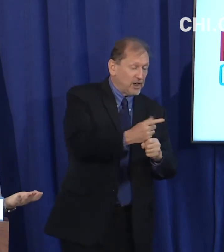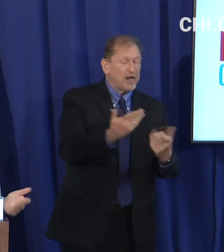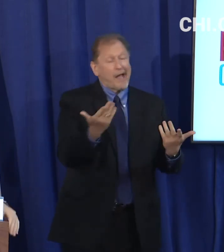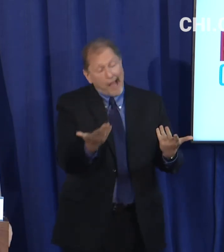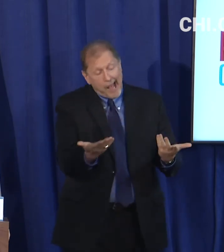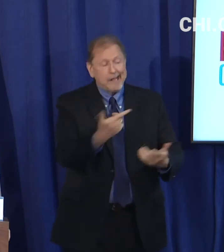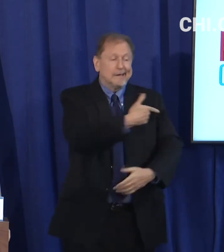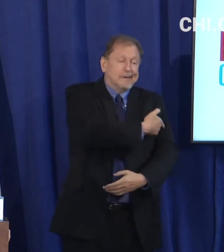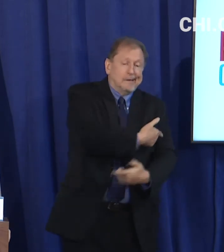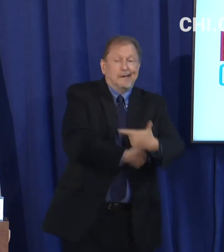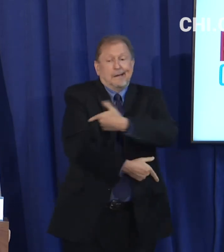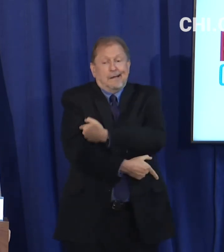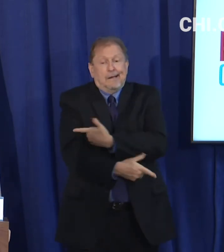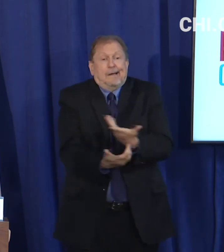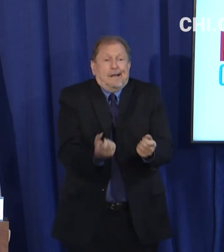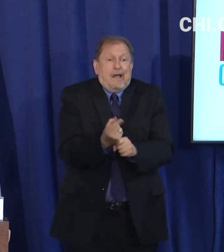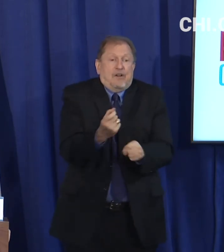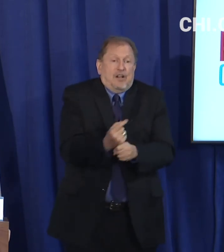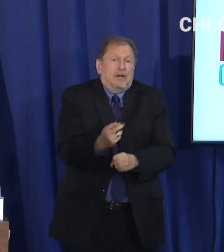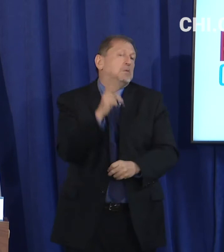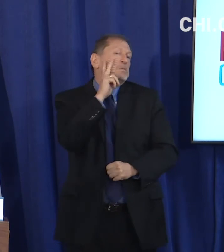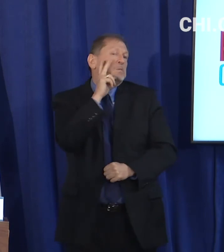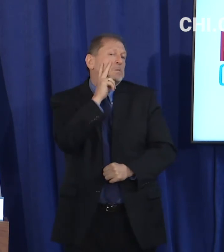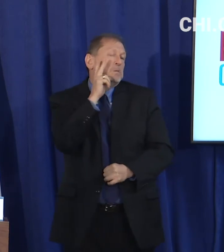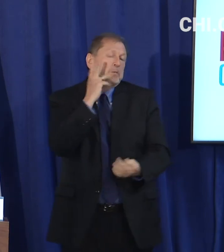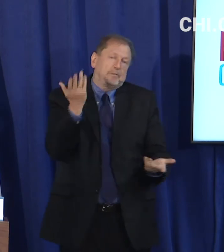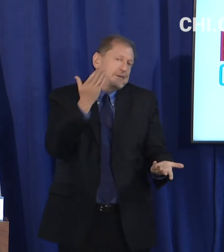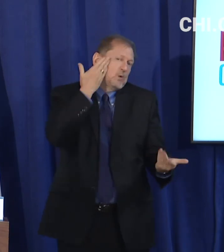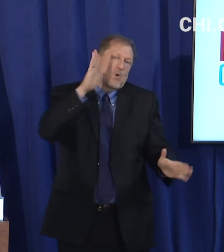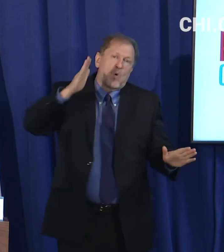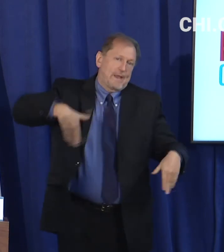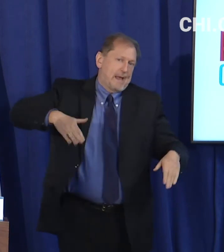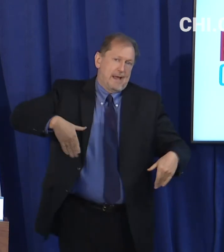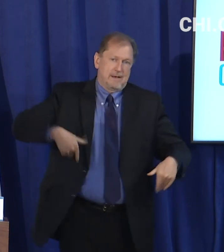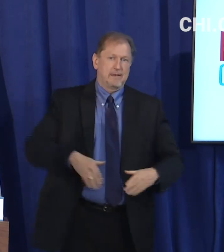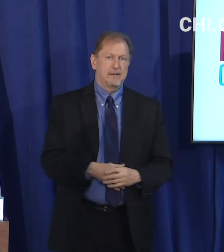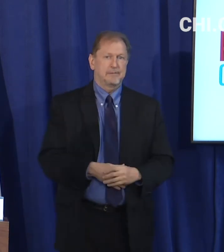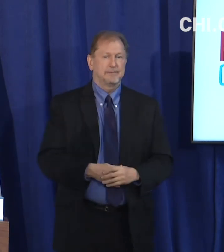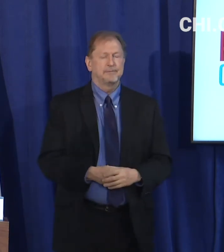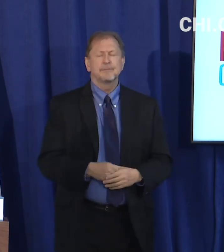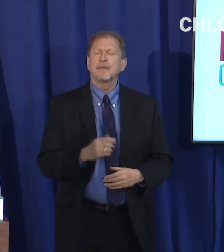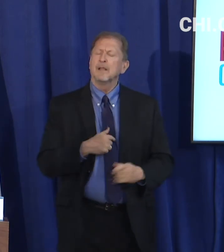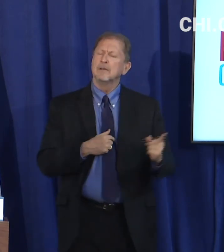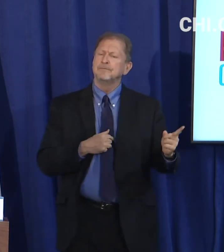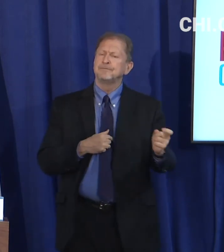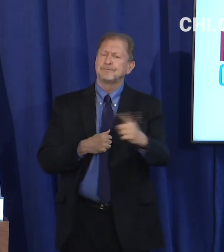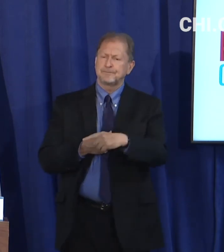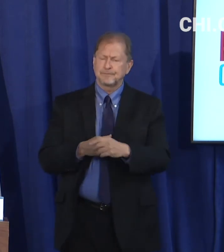longevity, but it's just too soon to know for sure. Are there discussions underway that once